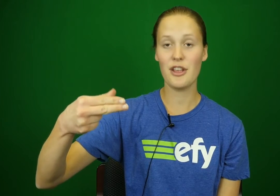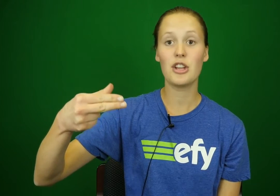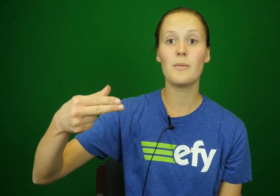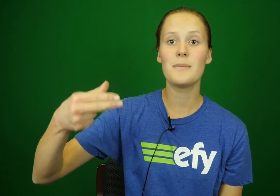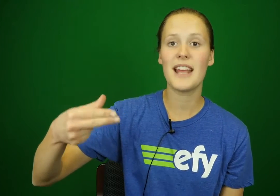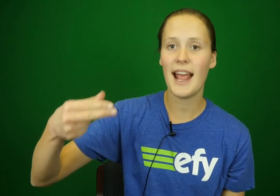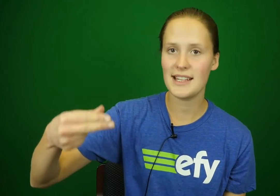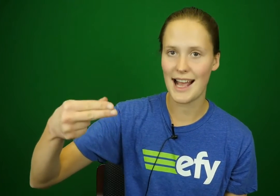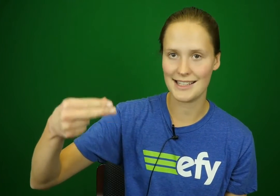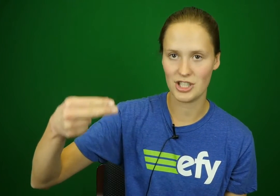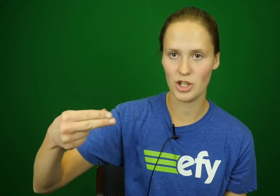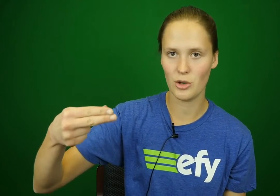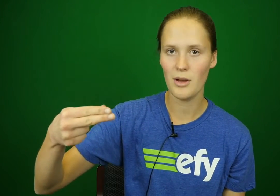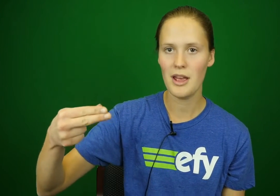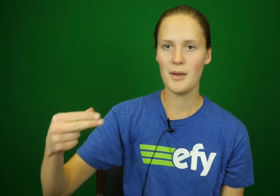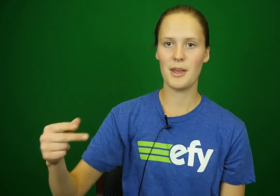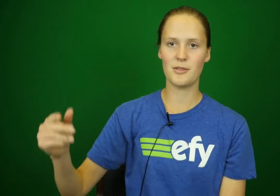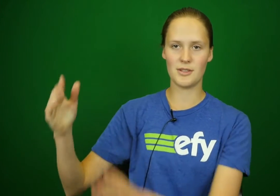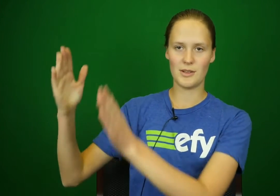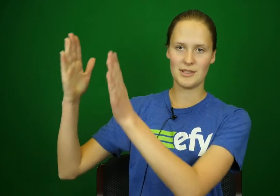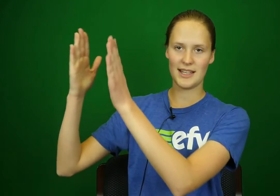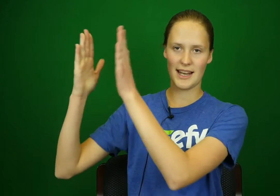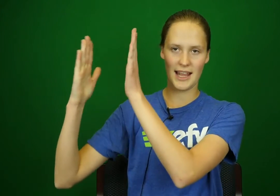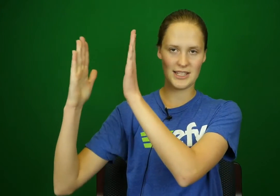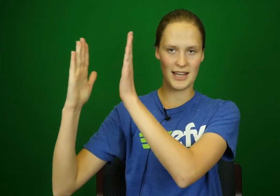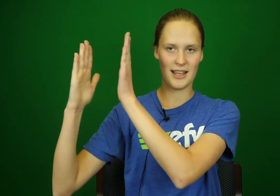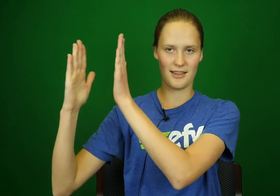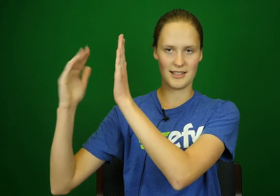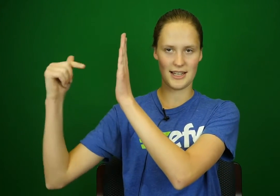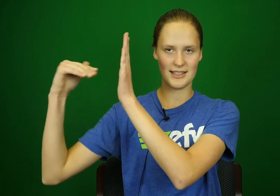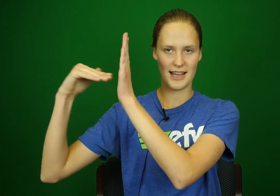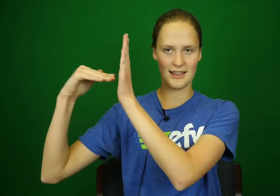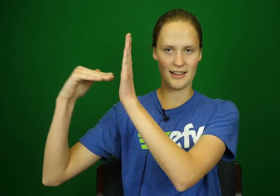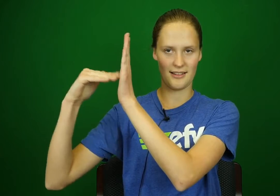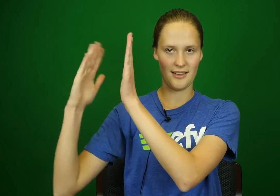can remember that H has two, because when you see an H in English, it's like the little,